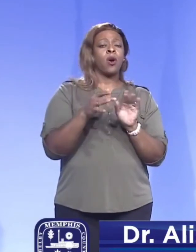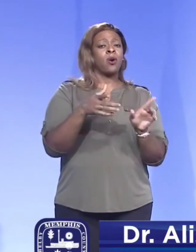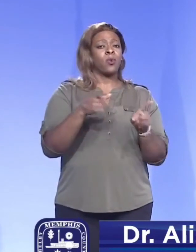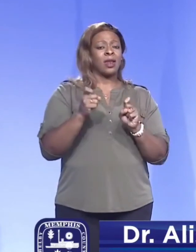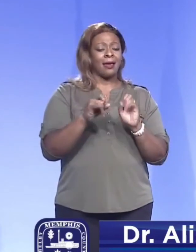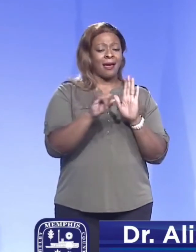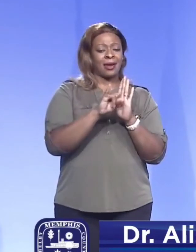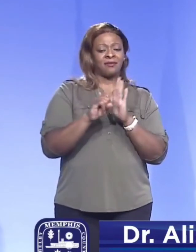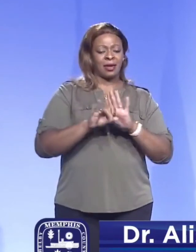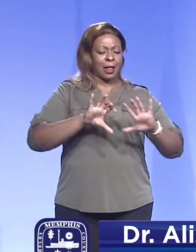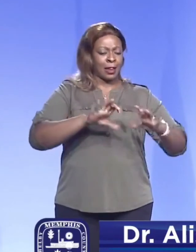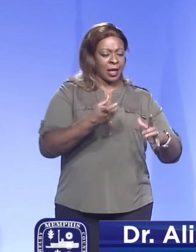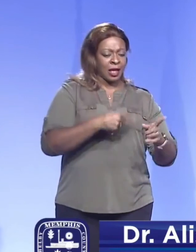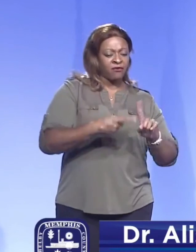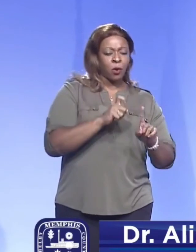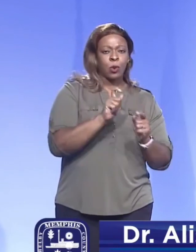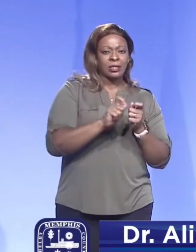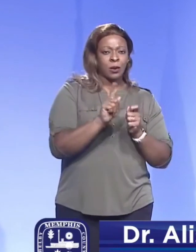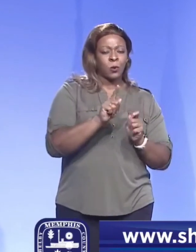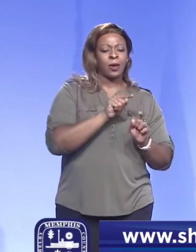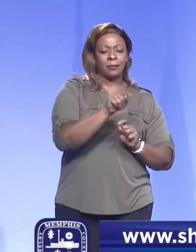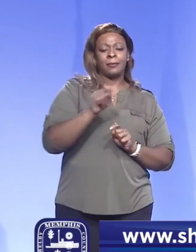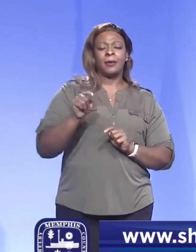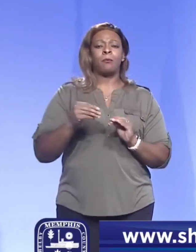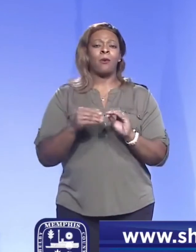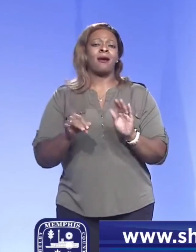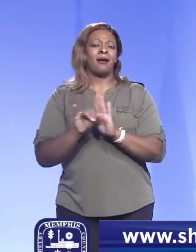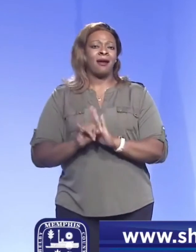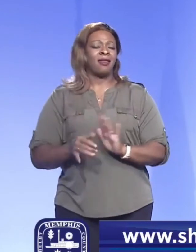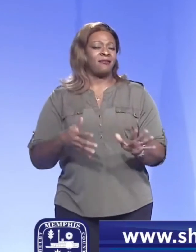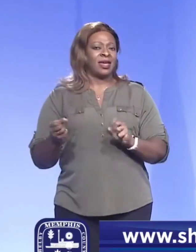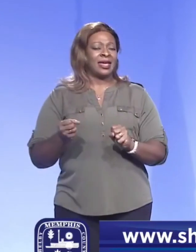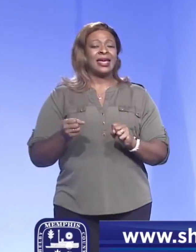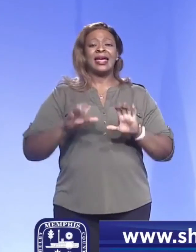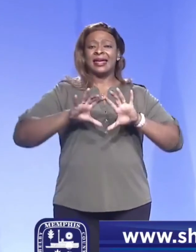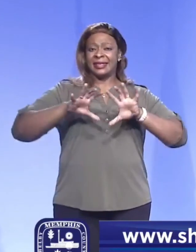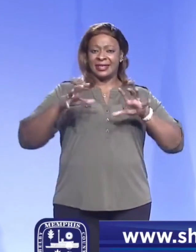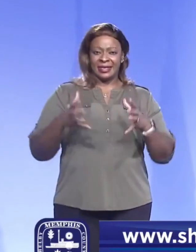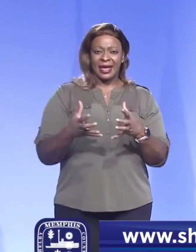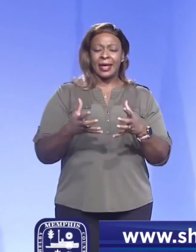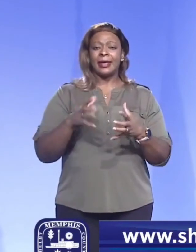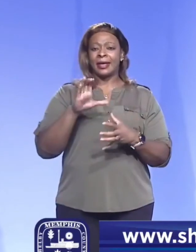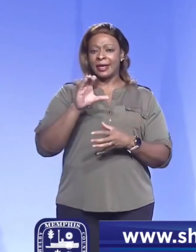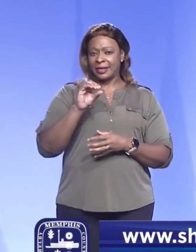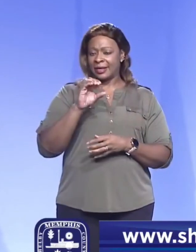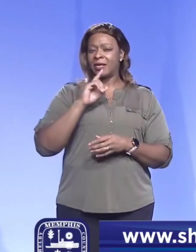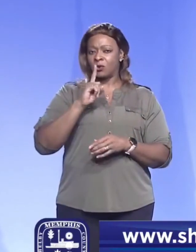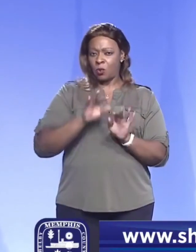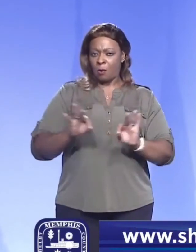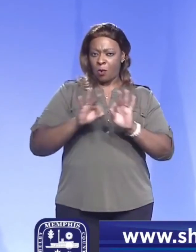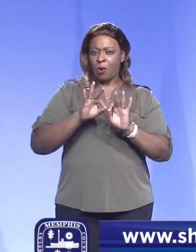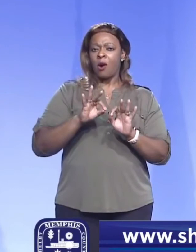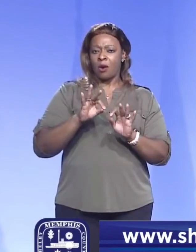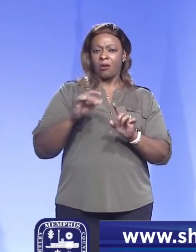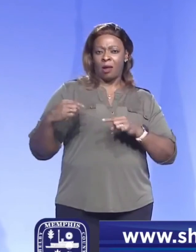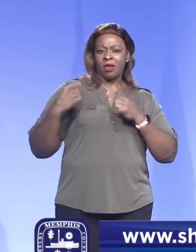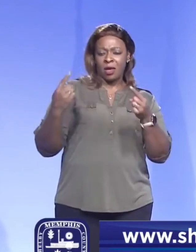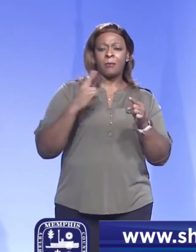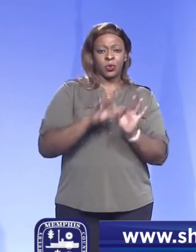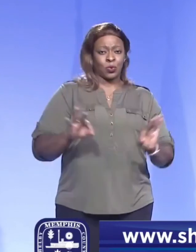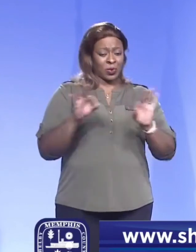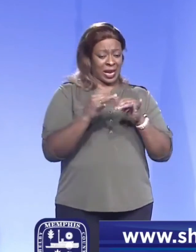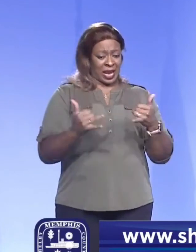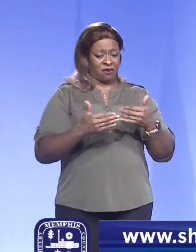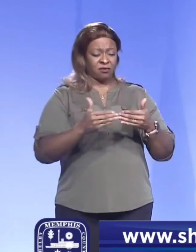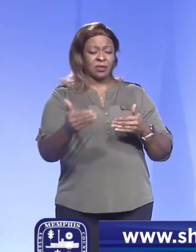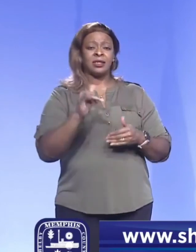those clusters. As I said earlier, containment is going to be, it's been critical all along, but it's really going to be critical at this point that we